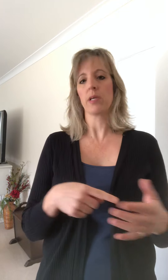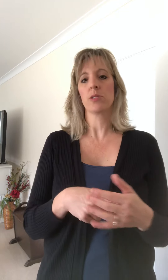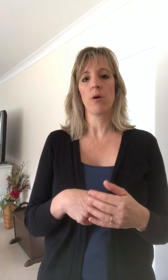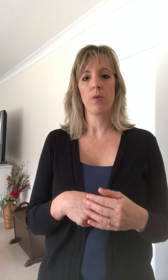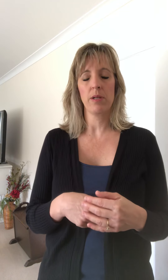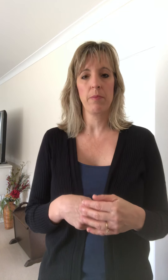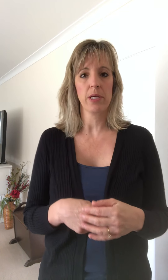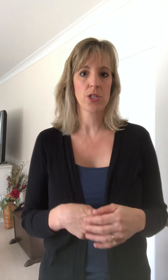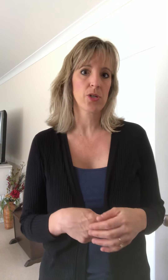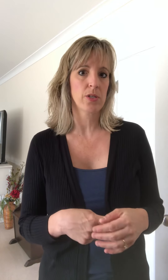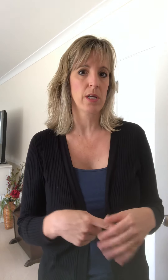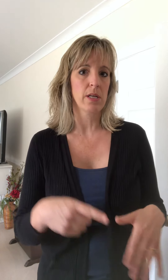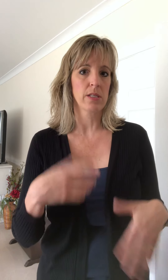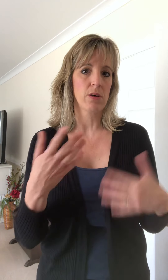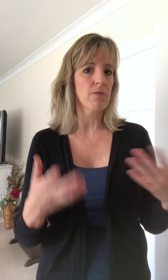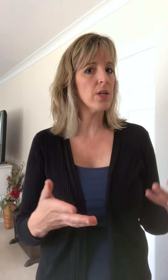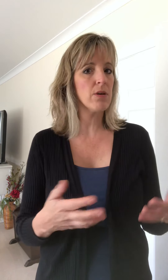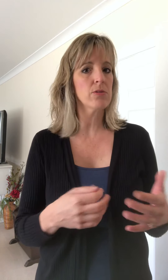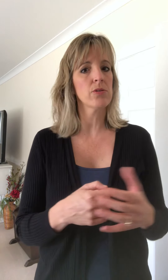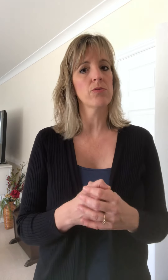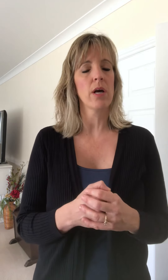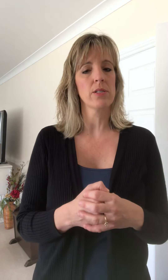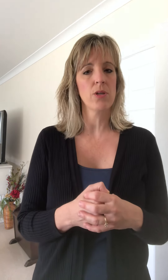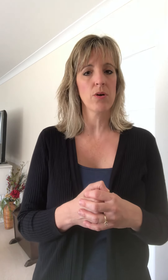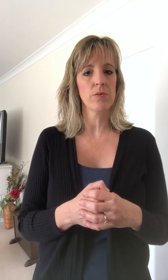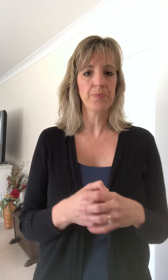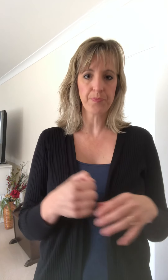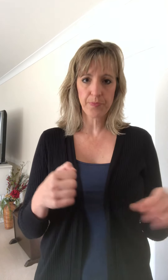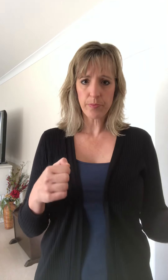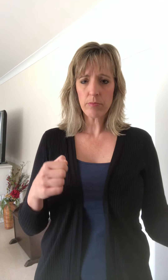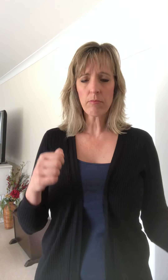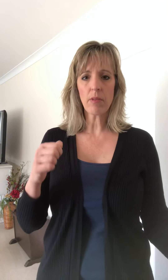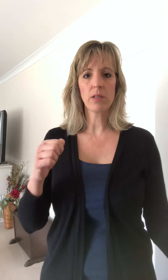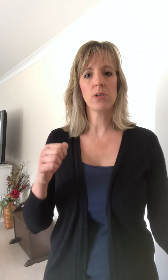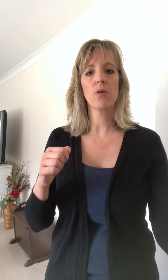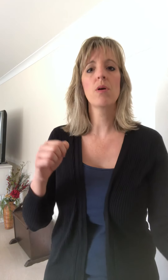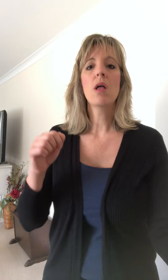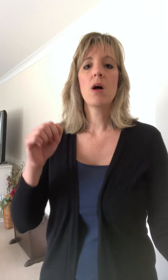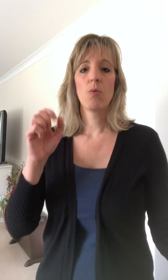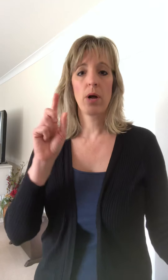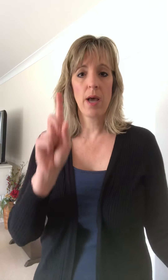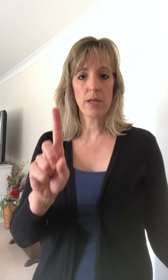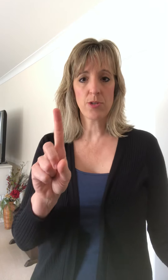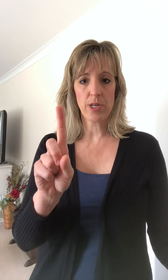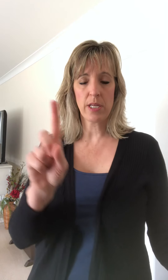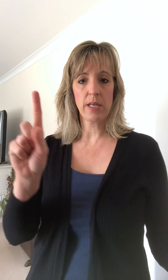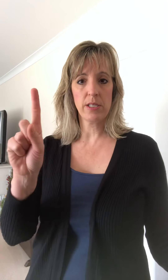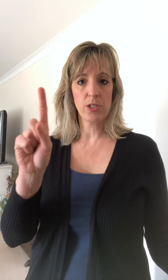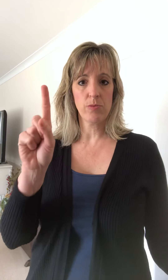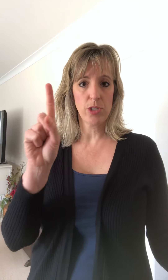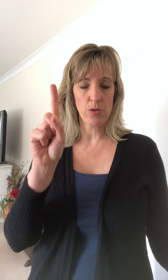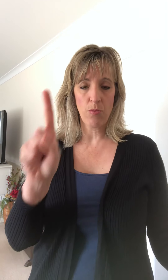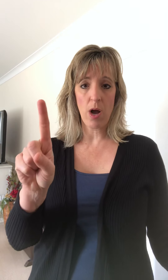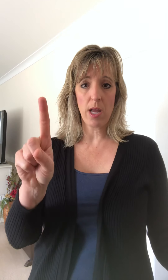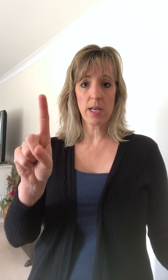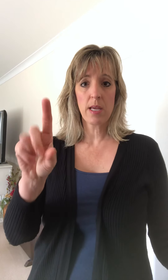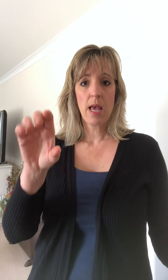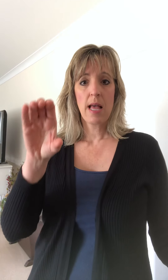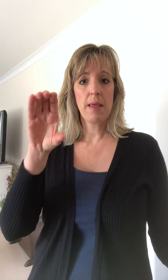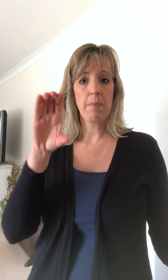And so I wanted to make sure that it's on video so you guys know. So 100 is you would do 1 and then